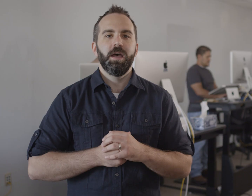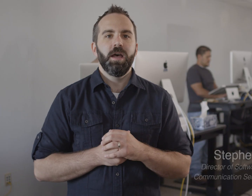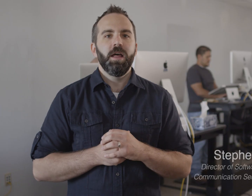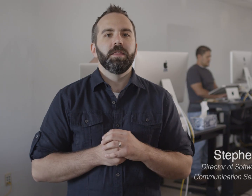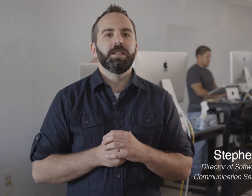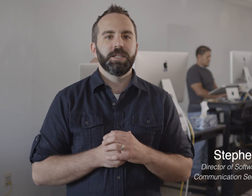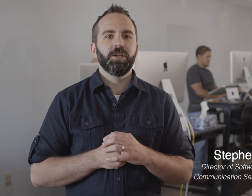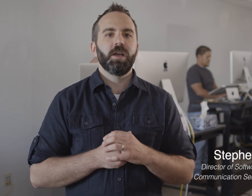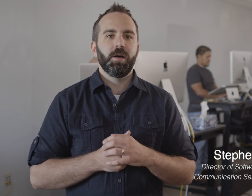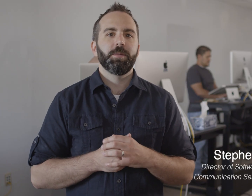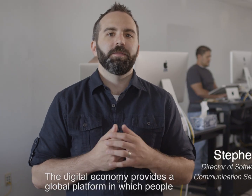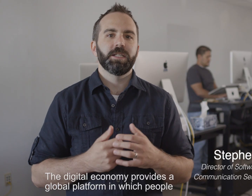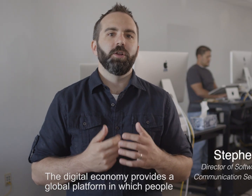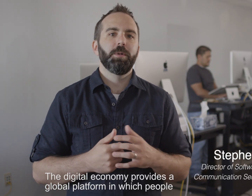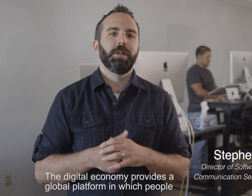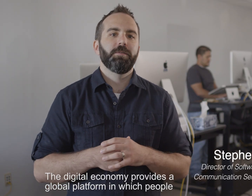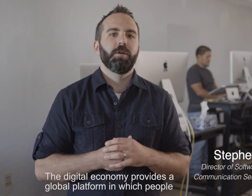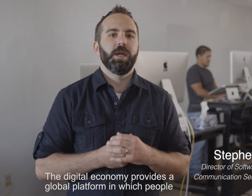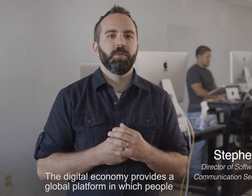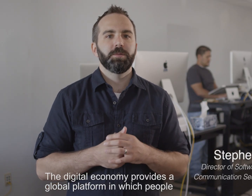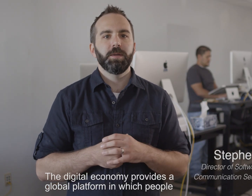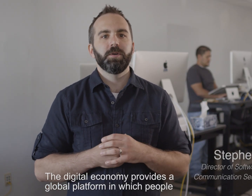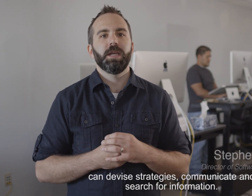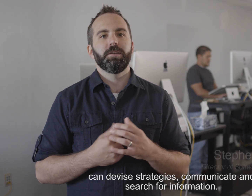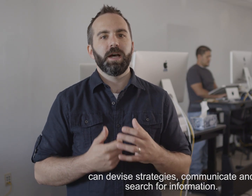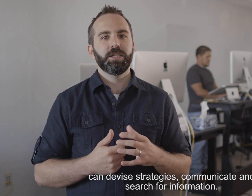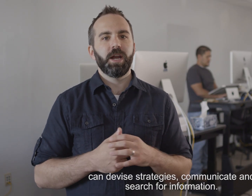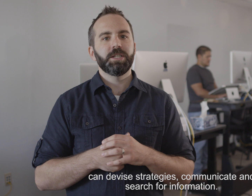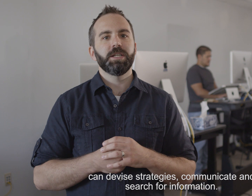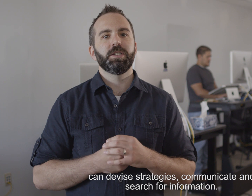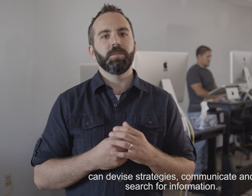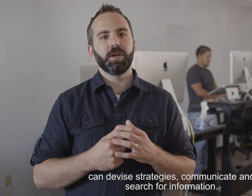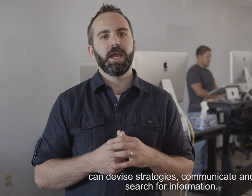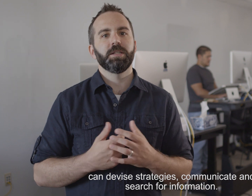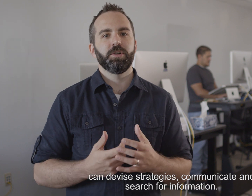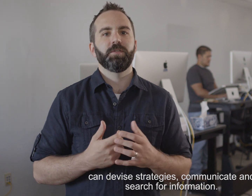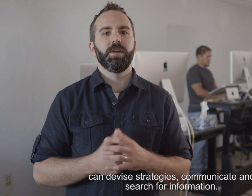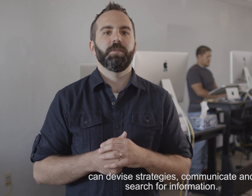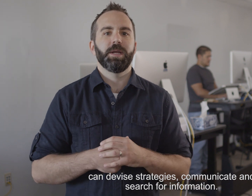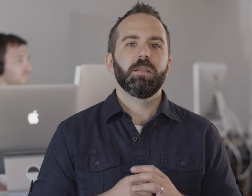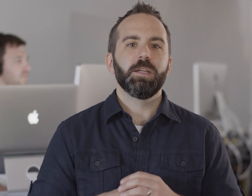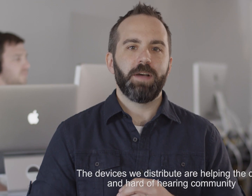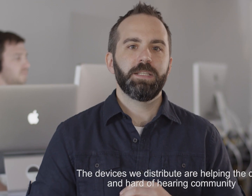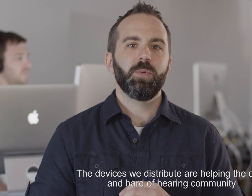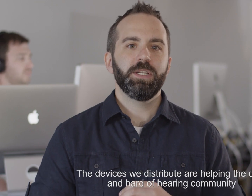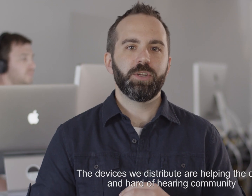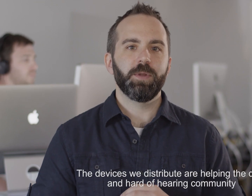The digital economy provides a global platform in which people can devise strategies, communicate, and search for information. The devices we distribute